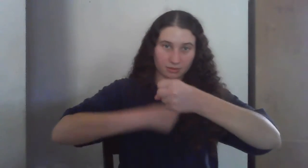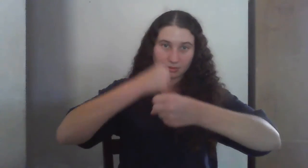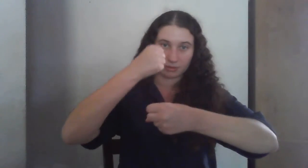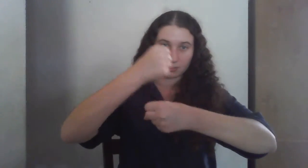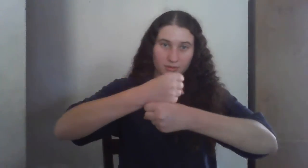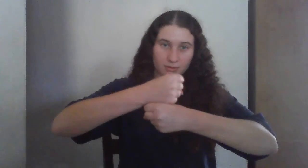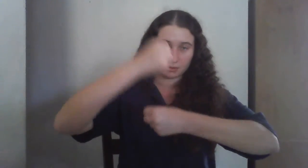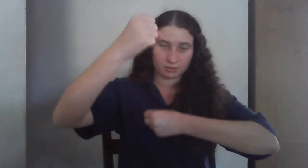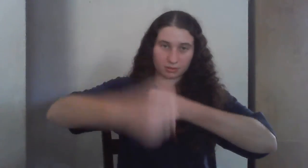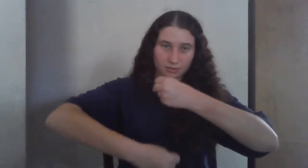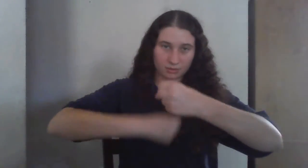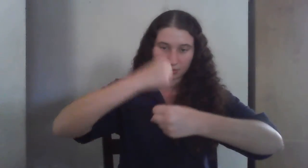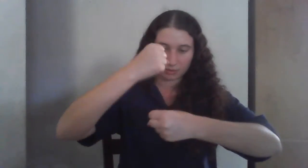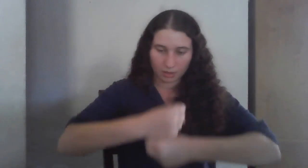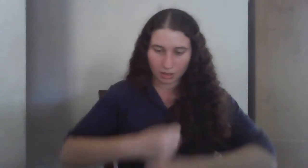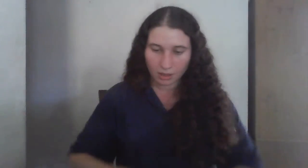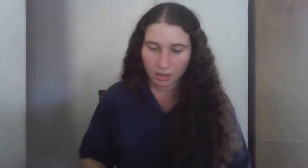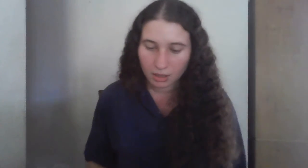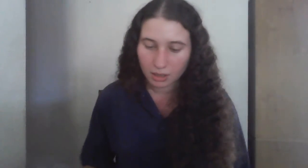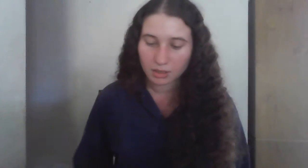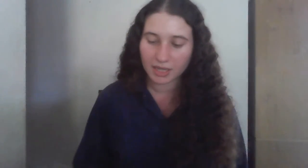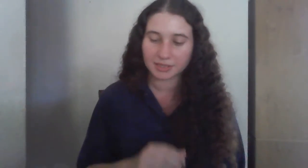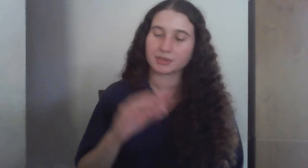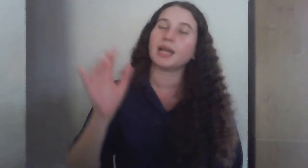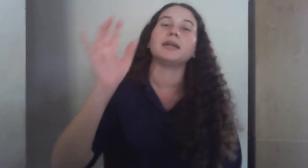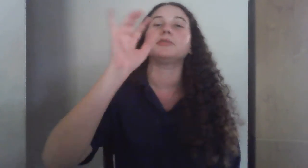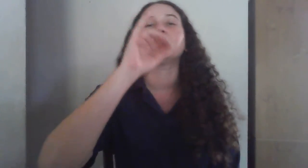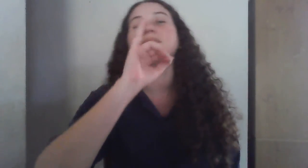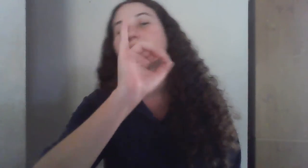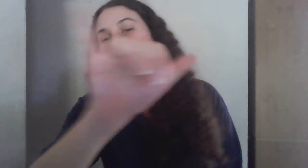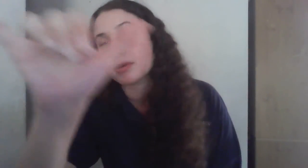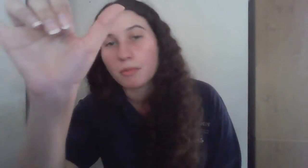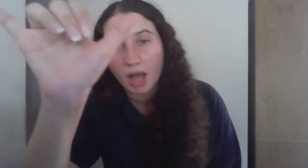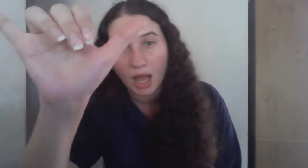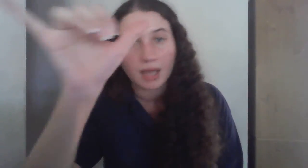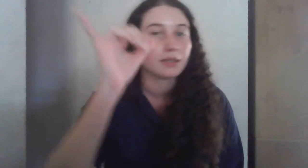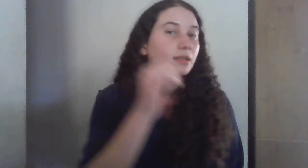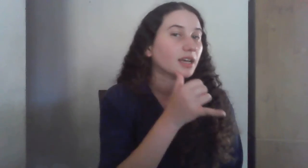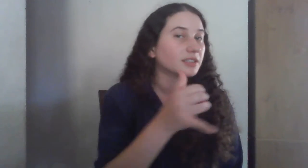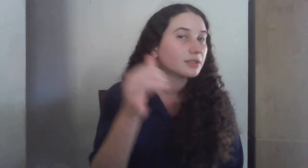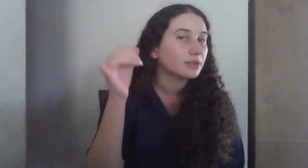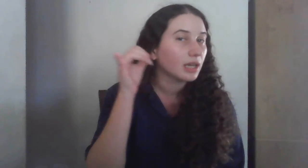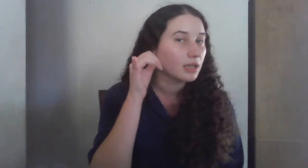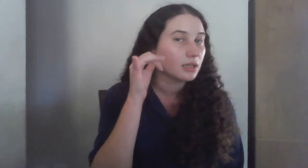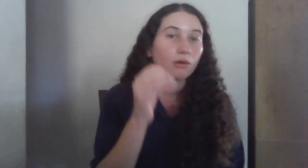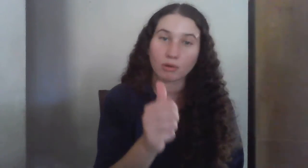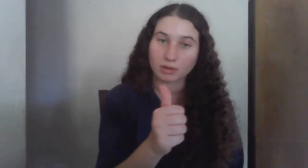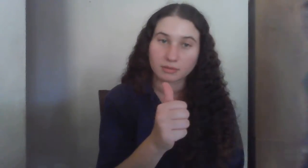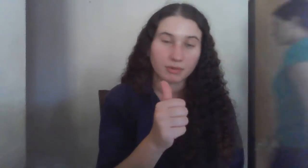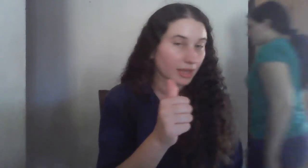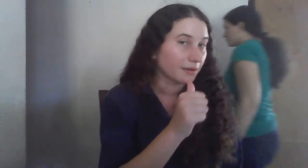Yesterday, you may see it with a Y. yesterday, or without